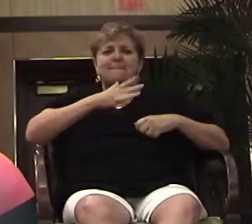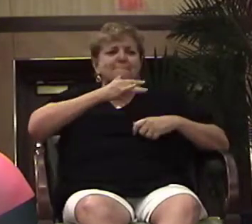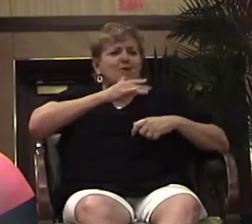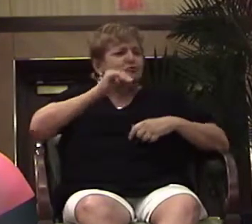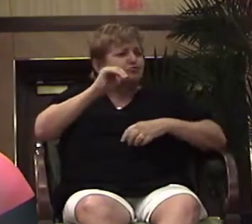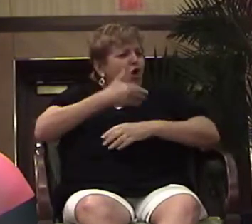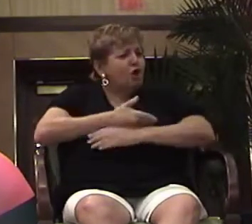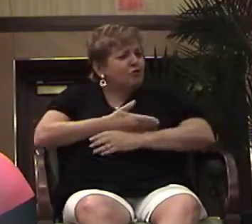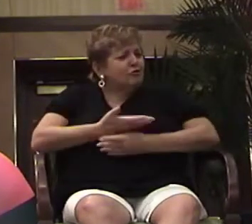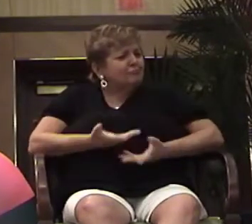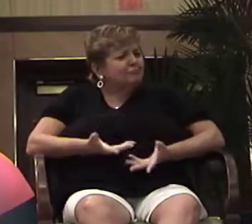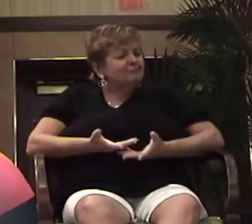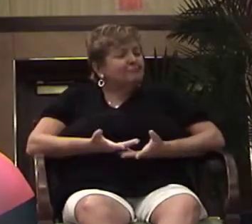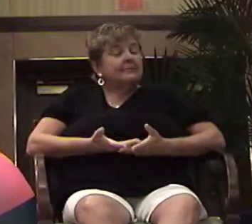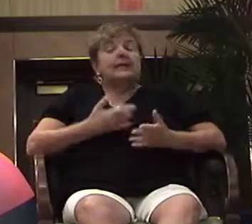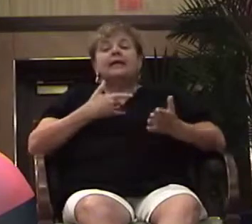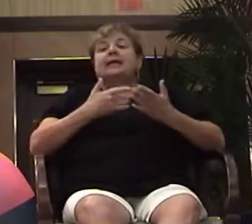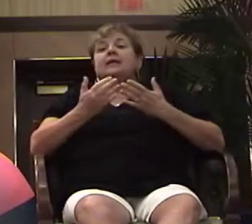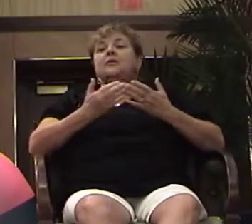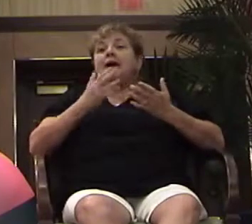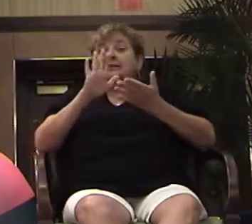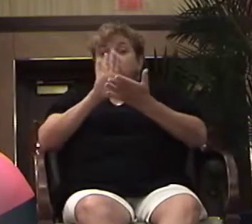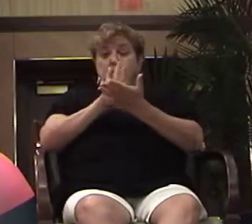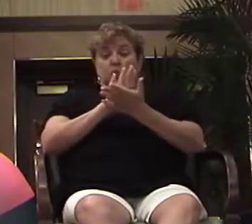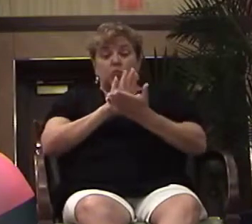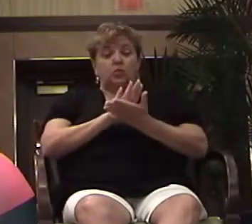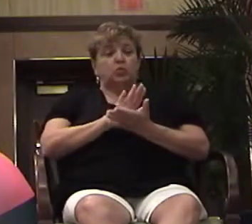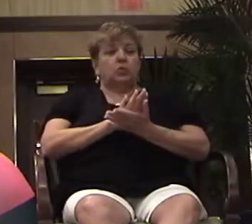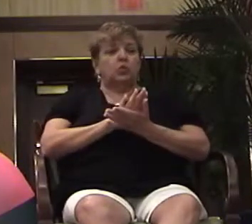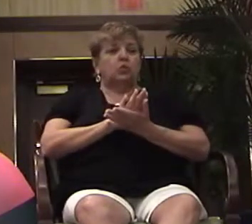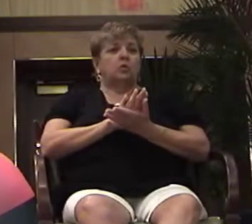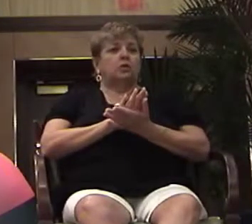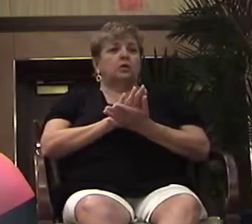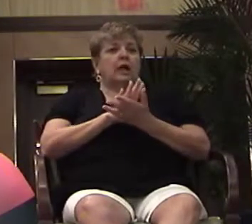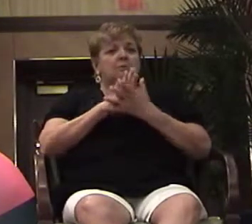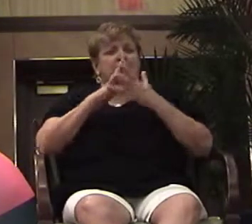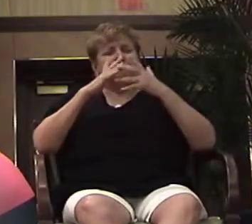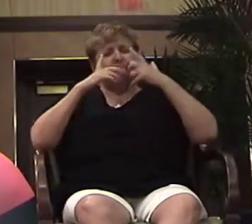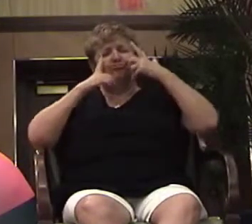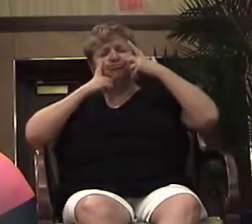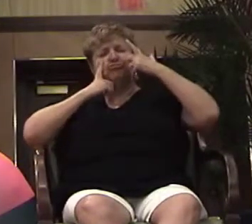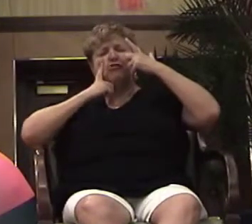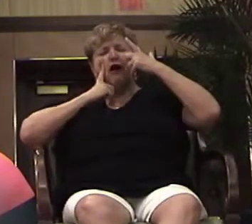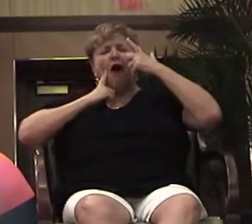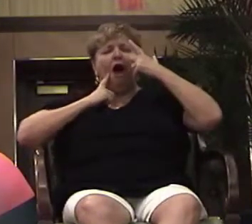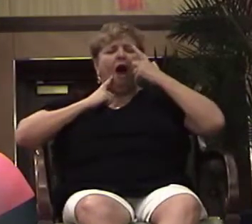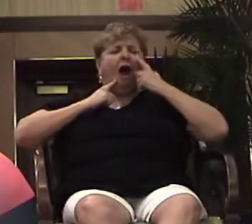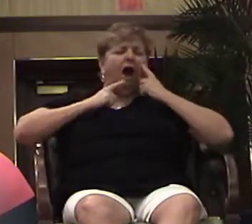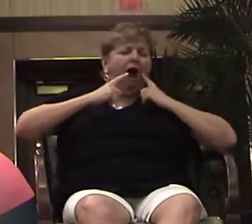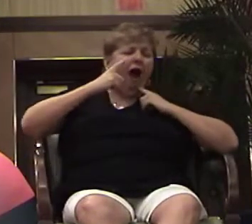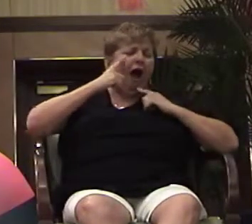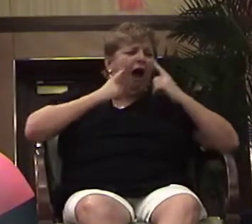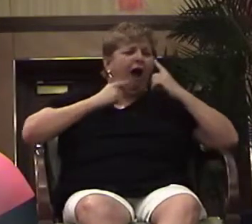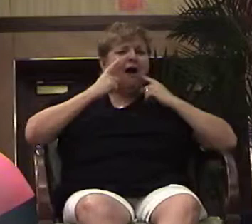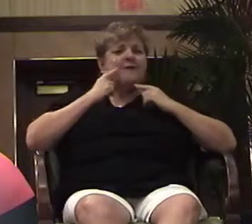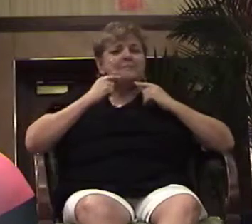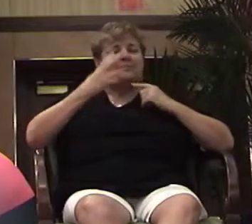I'd get to school and tears would just be streaming down my face. And the nuns would ask